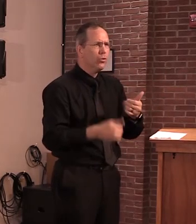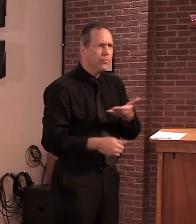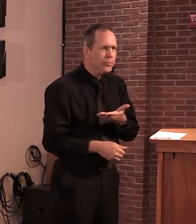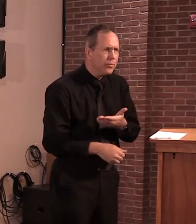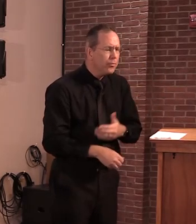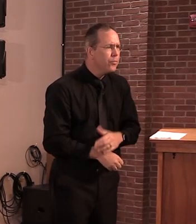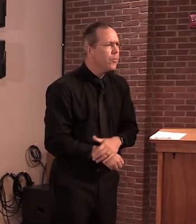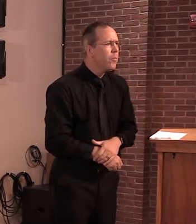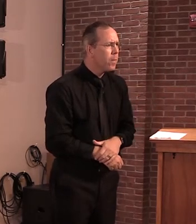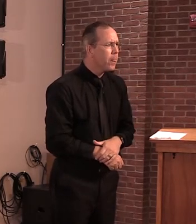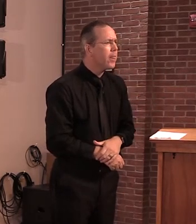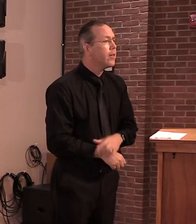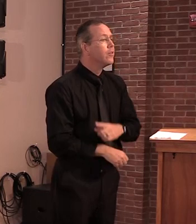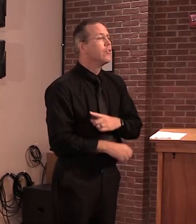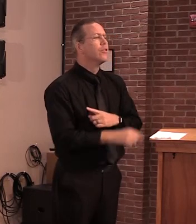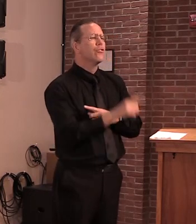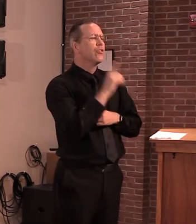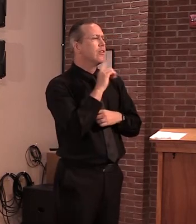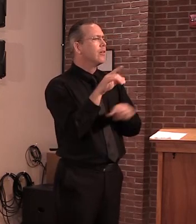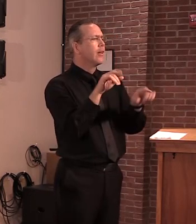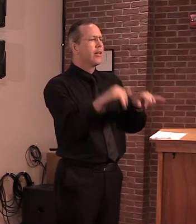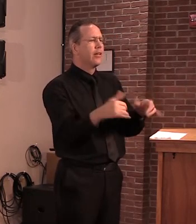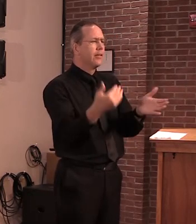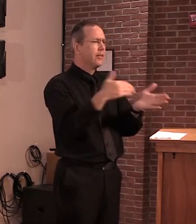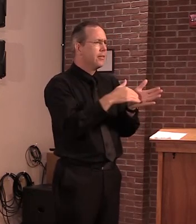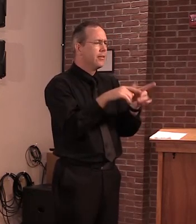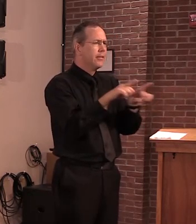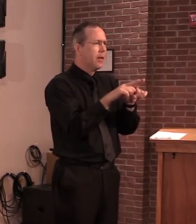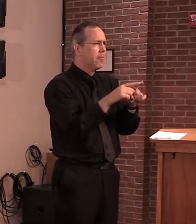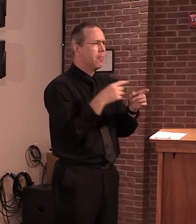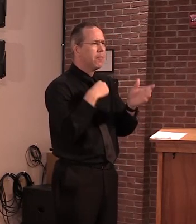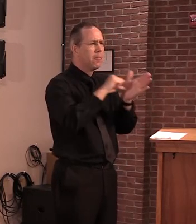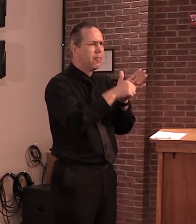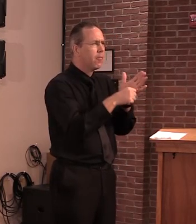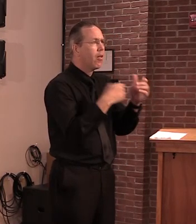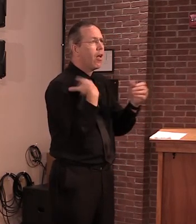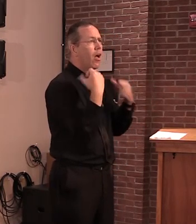the health guidance approach to all settings on athletics.